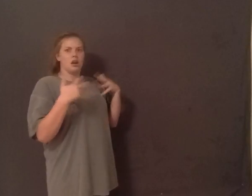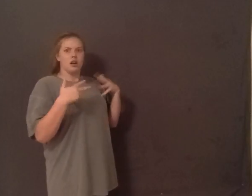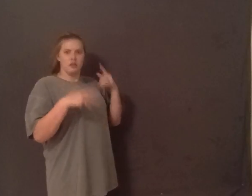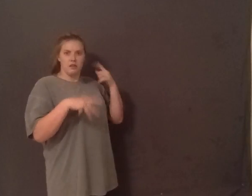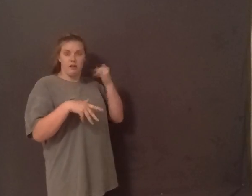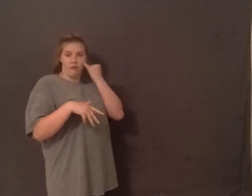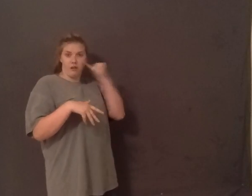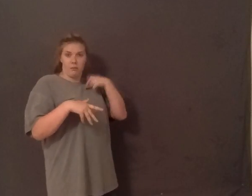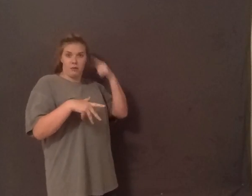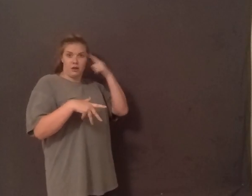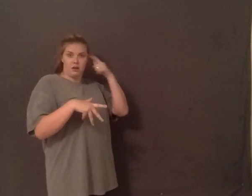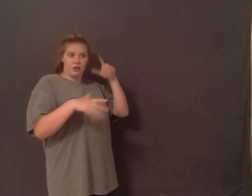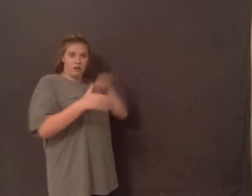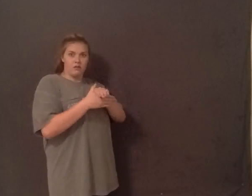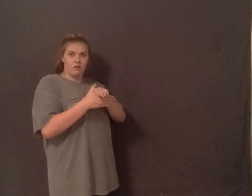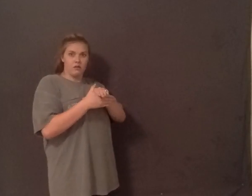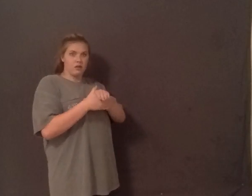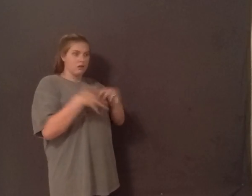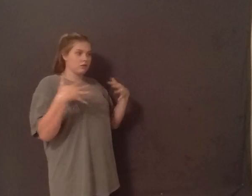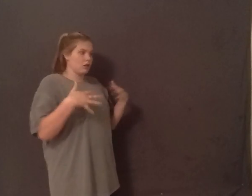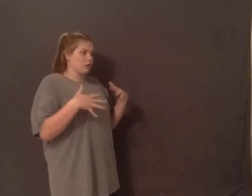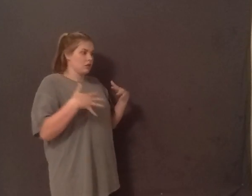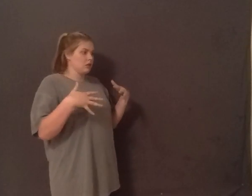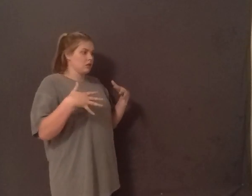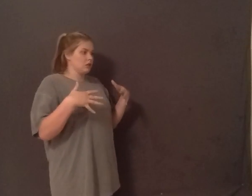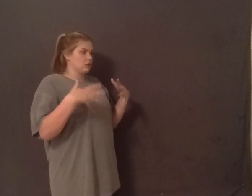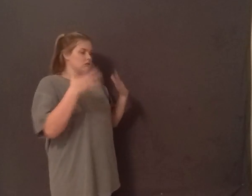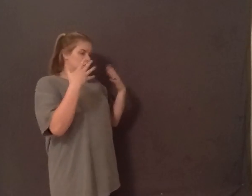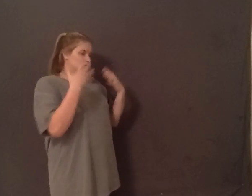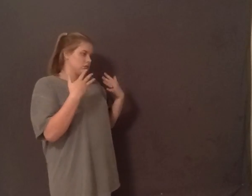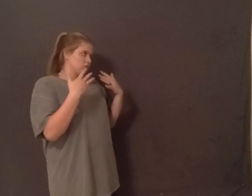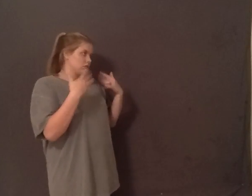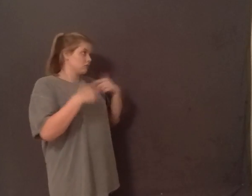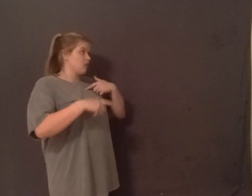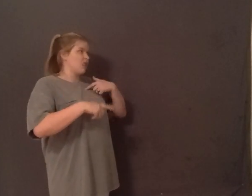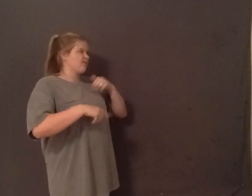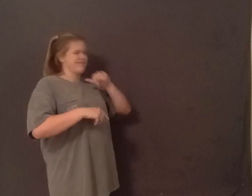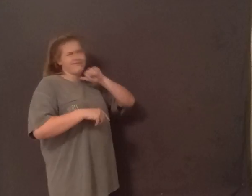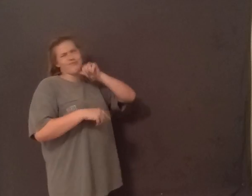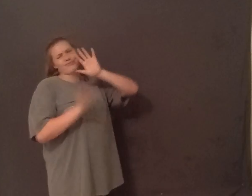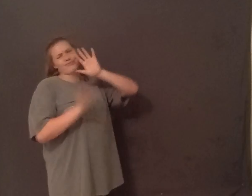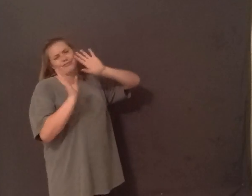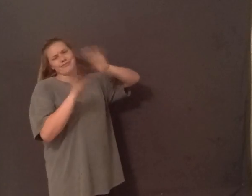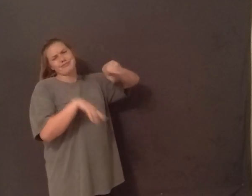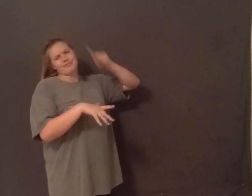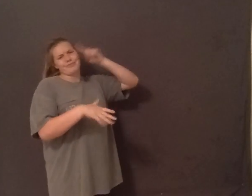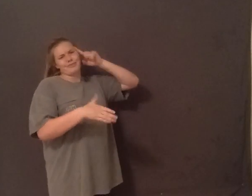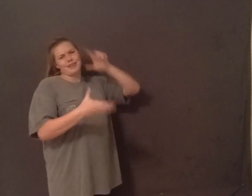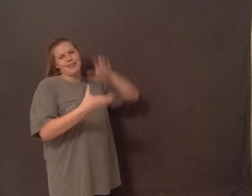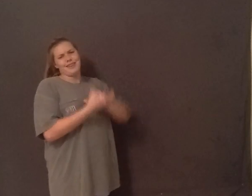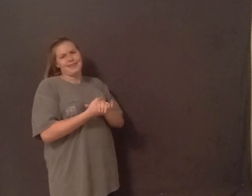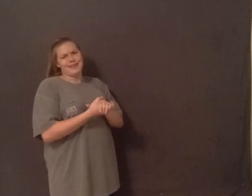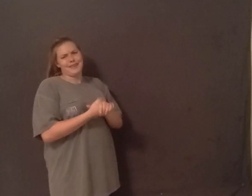maybe sad. But if you don't believe them, how do you feel? Maybe they're not credible. They don't look like a credible source of information